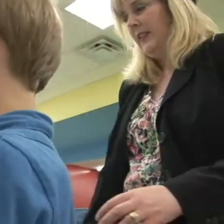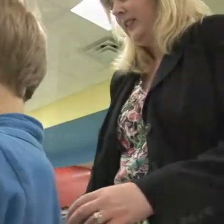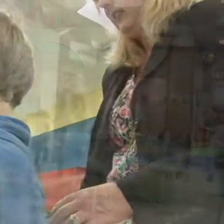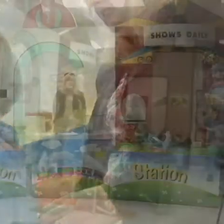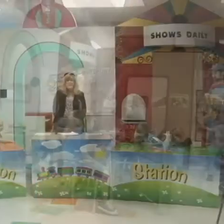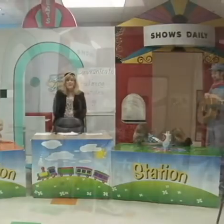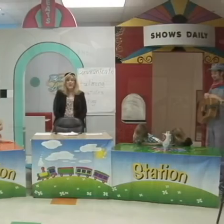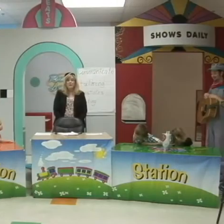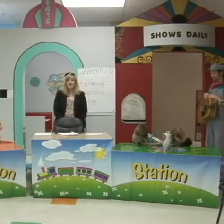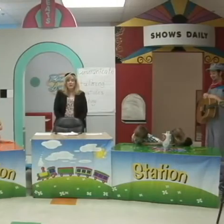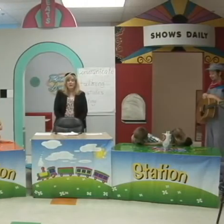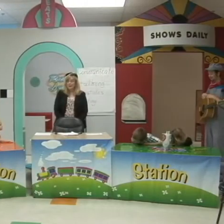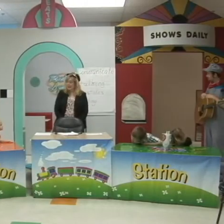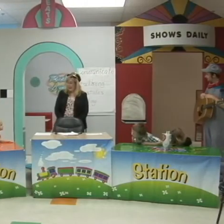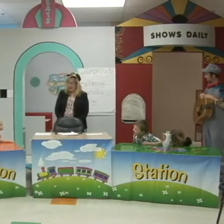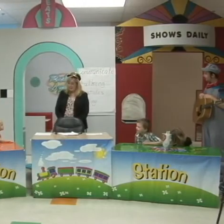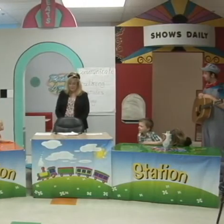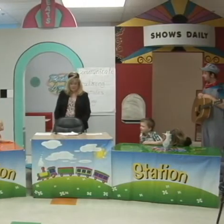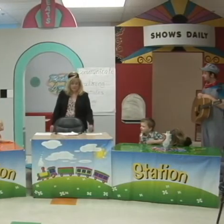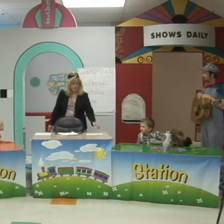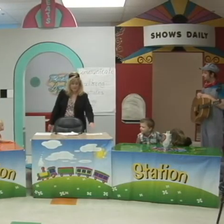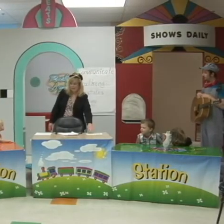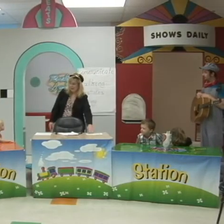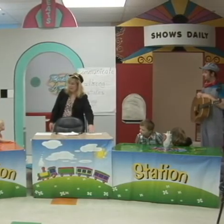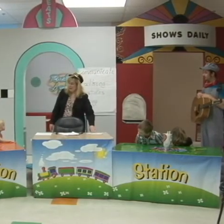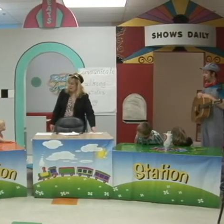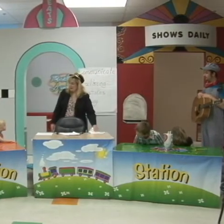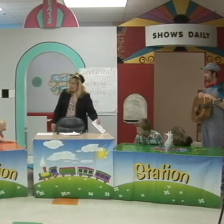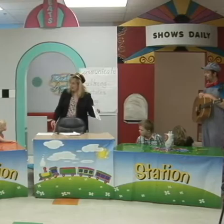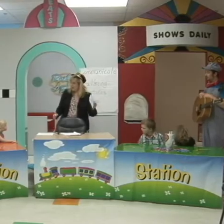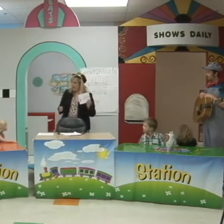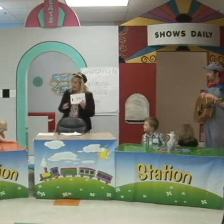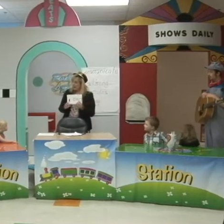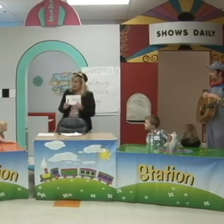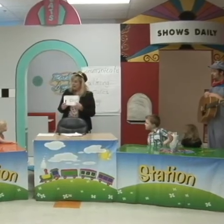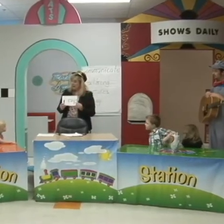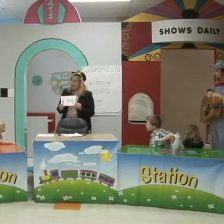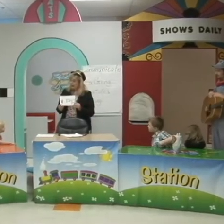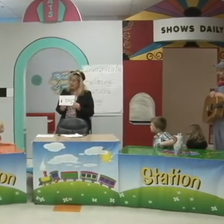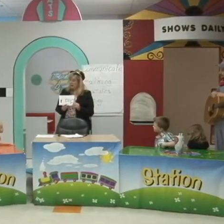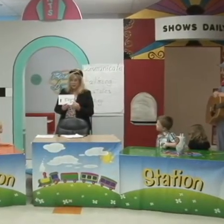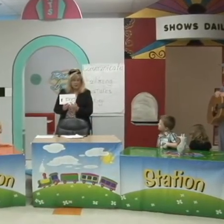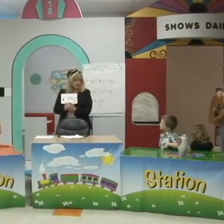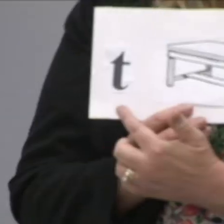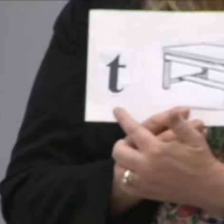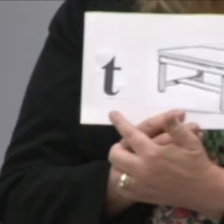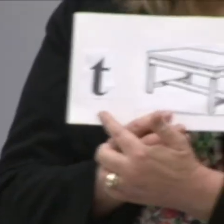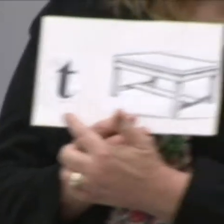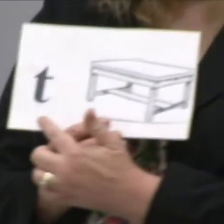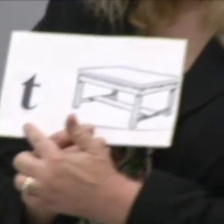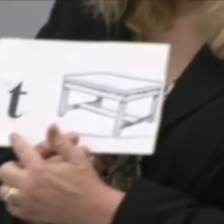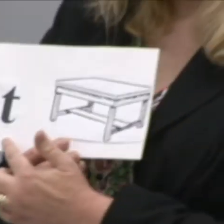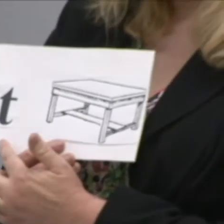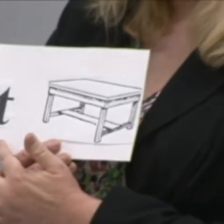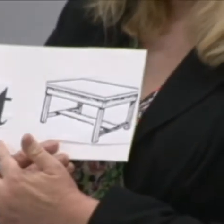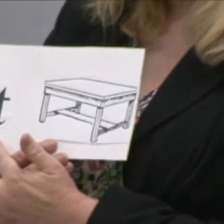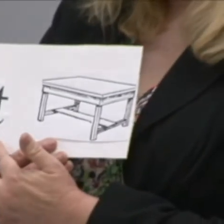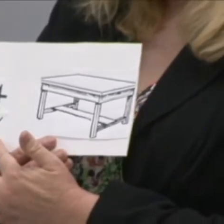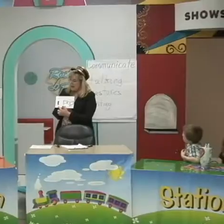And now it's time for the letter of the day. Our letter today is the letter, does anyone know what this is? T. Very good.